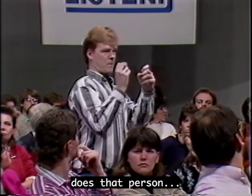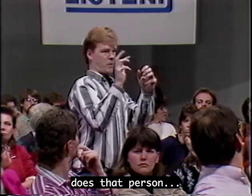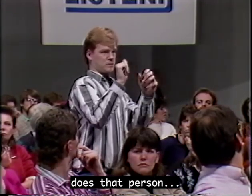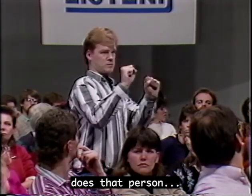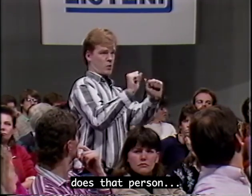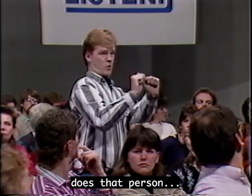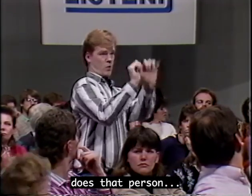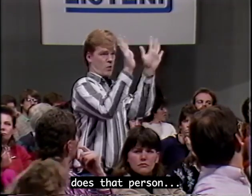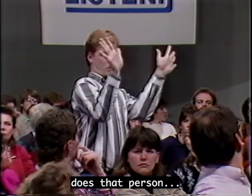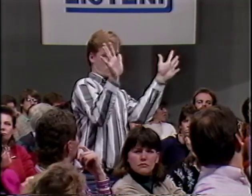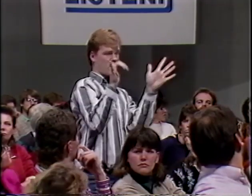that person,